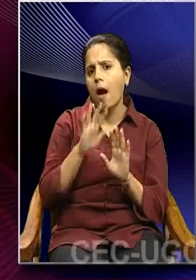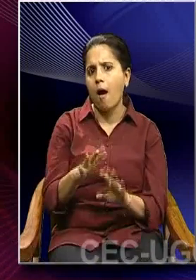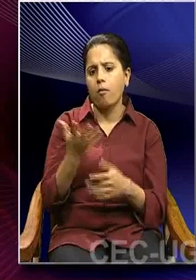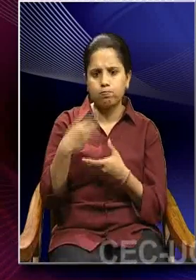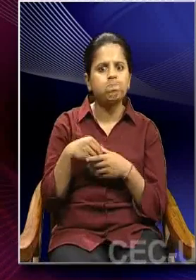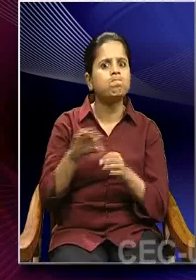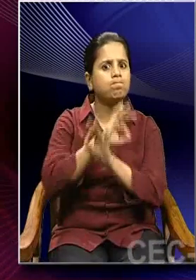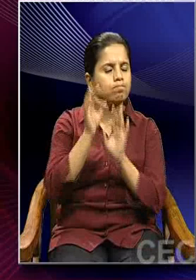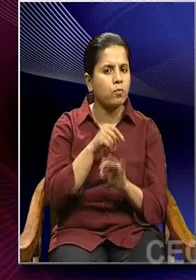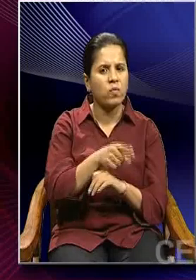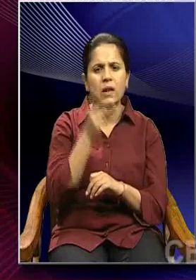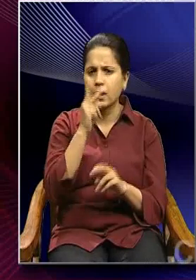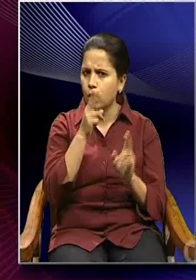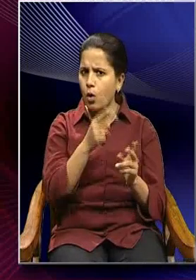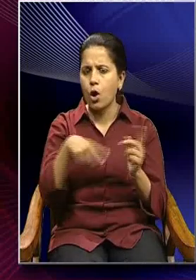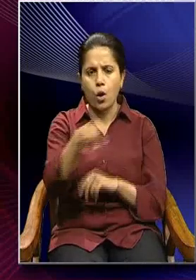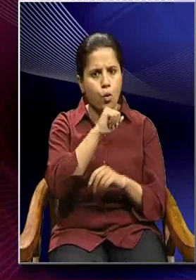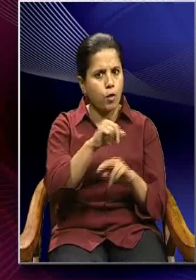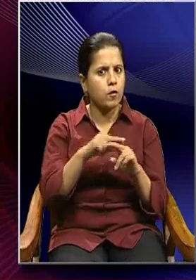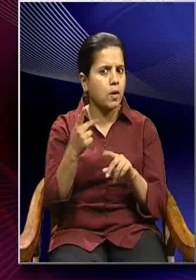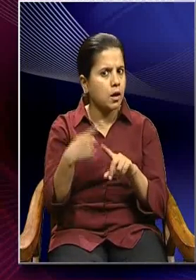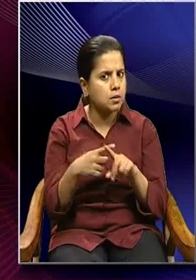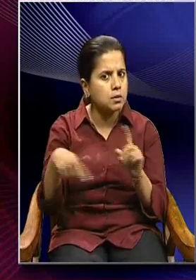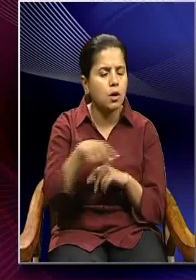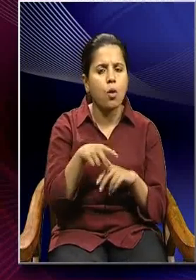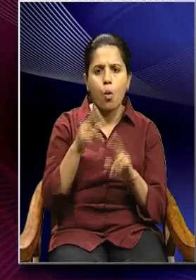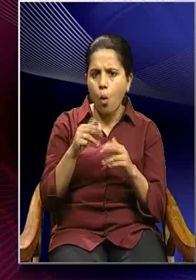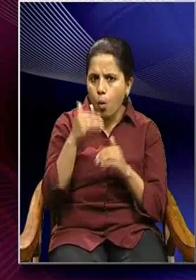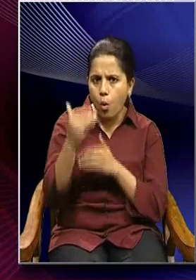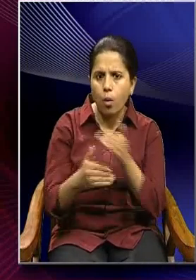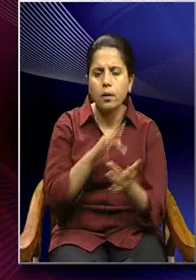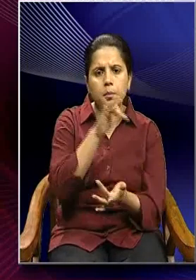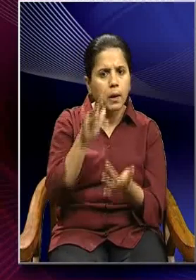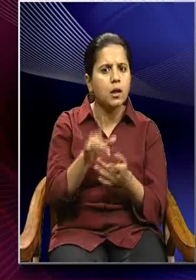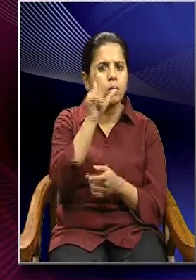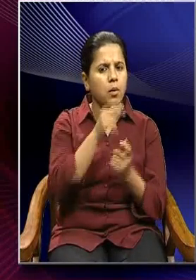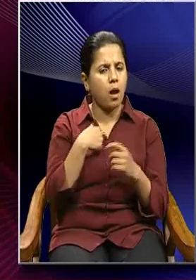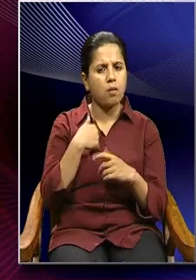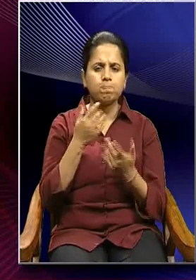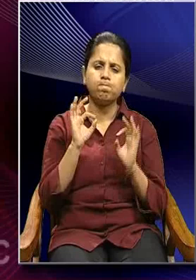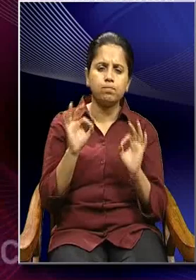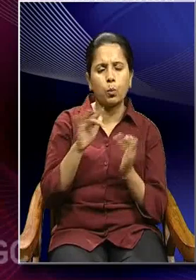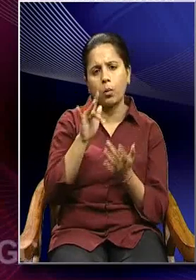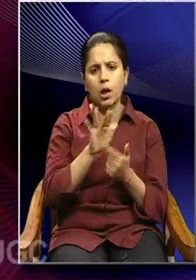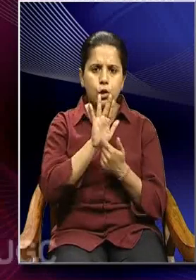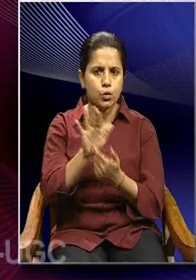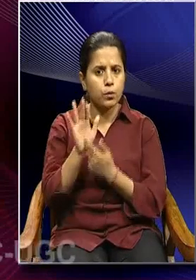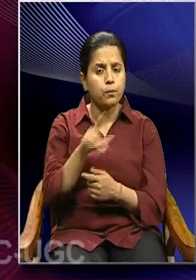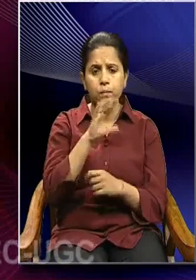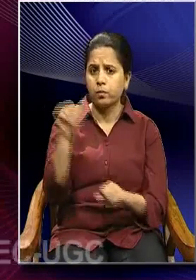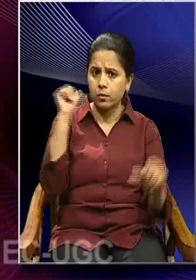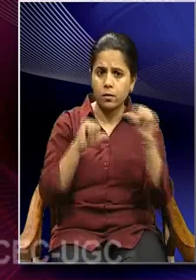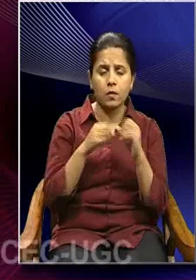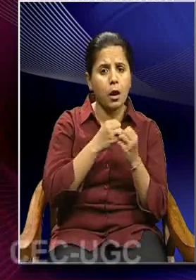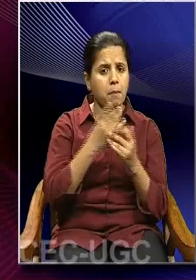very ordinary kind of looks and very ordinary kind of a middle class appearance, and the way he acted in